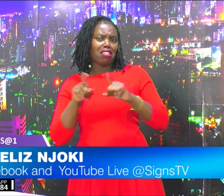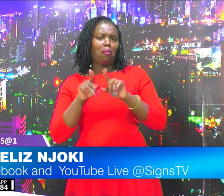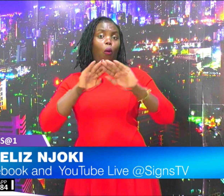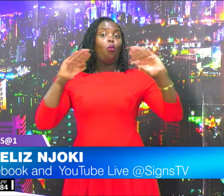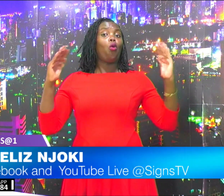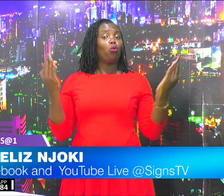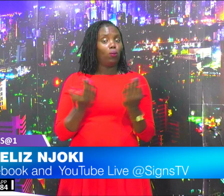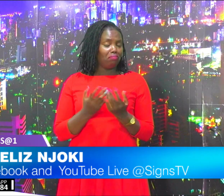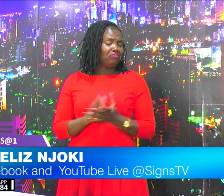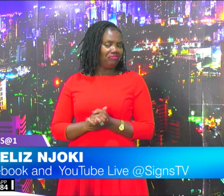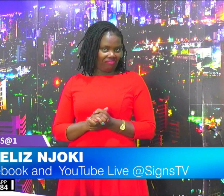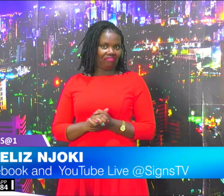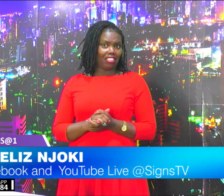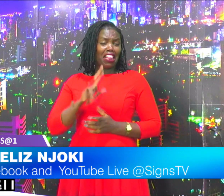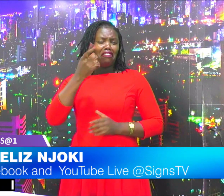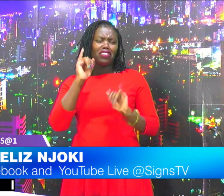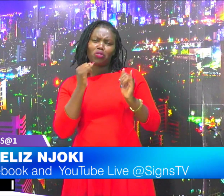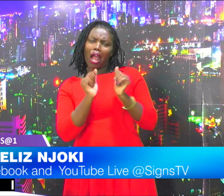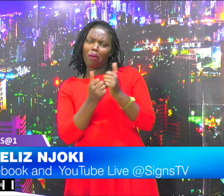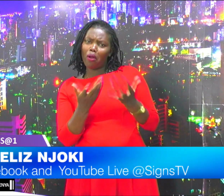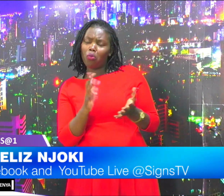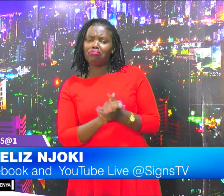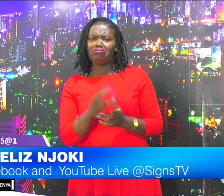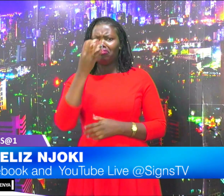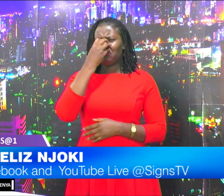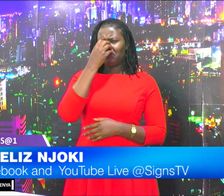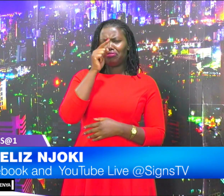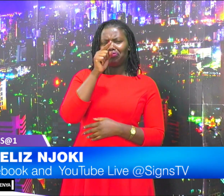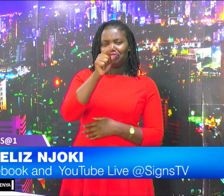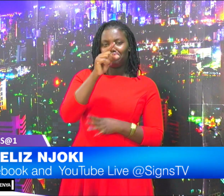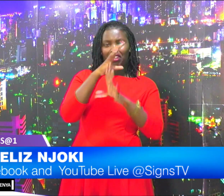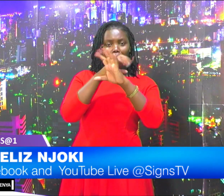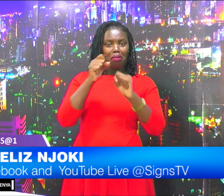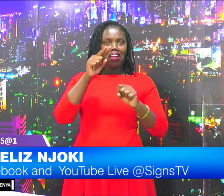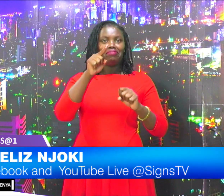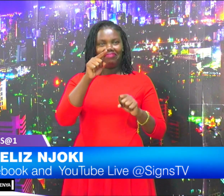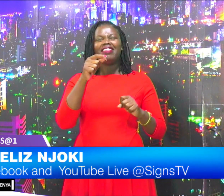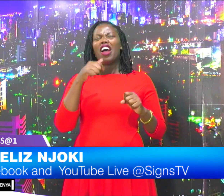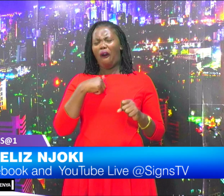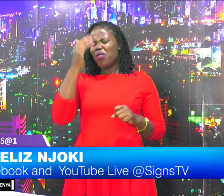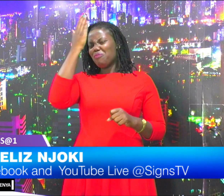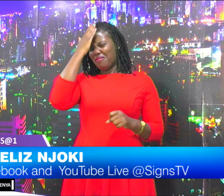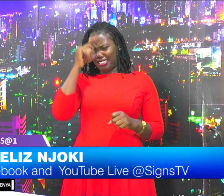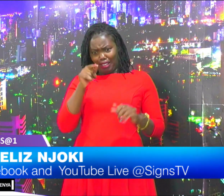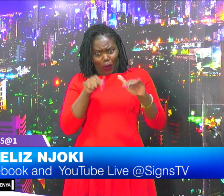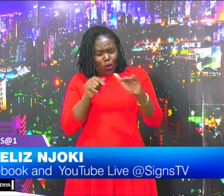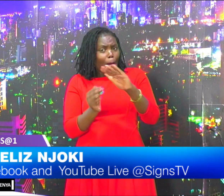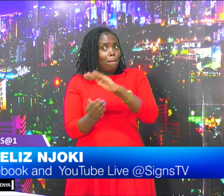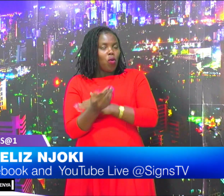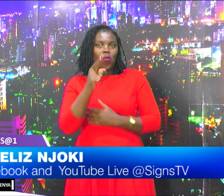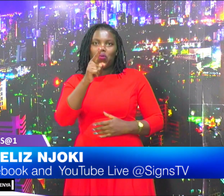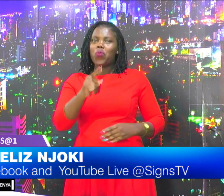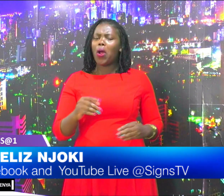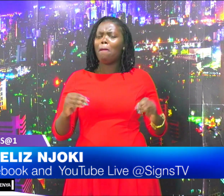And we want to see how our country has been, including what is happening in the world. And on to our first news item. President William Ruto on